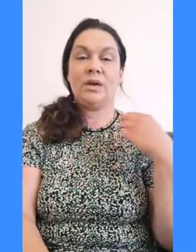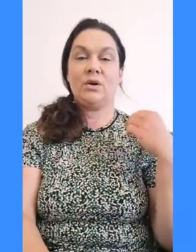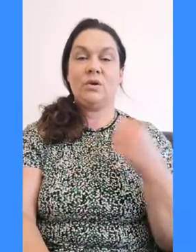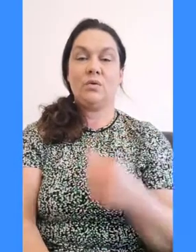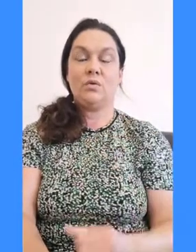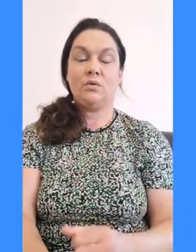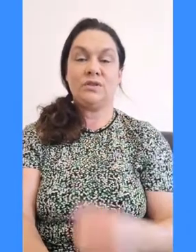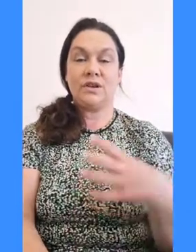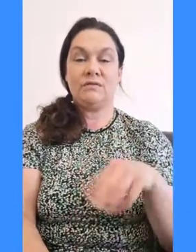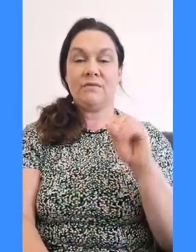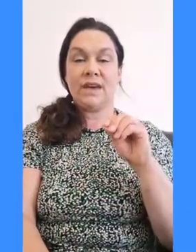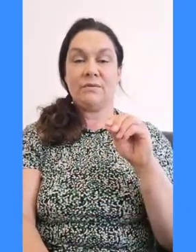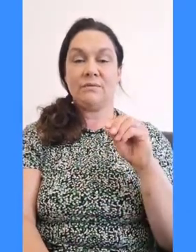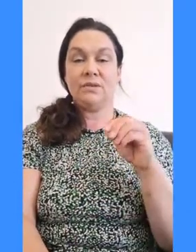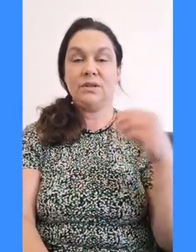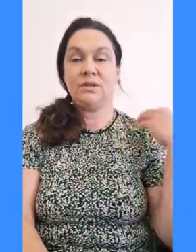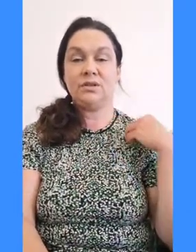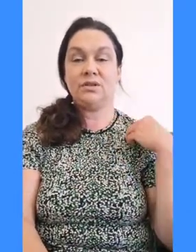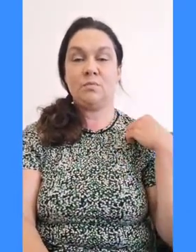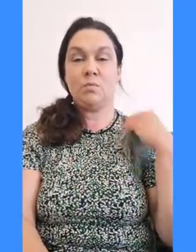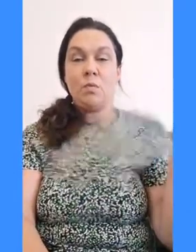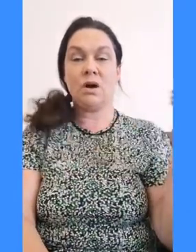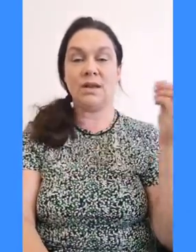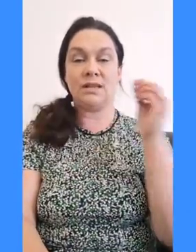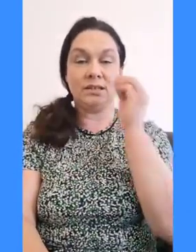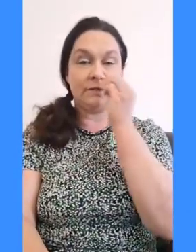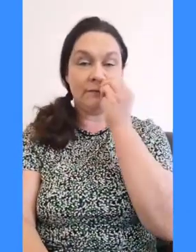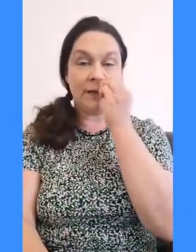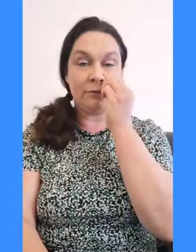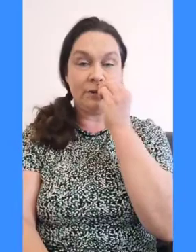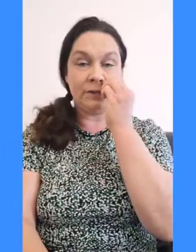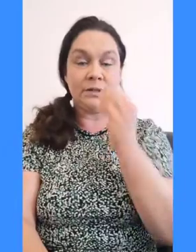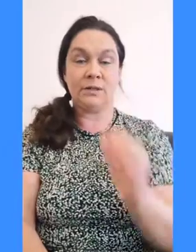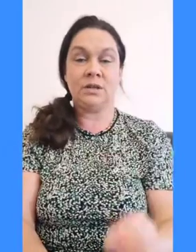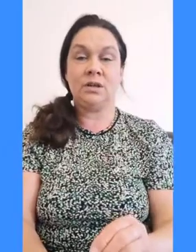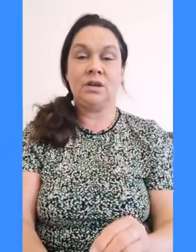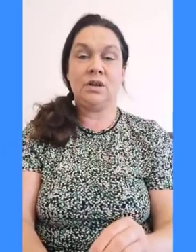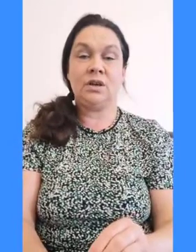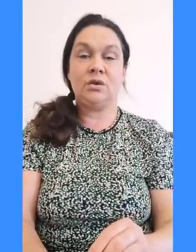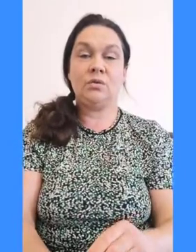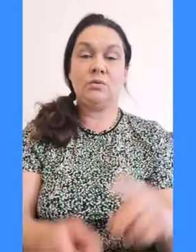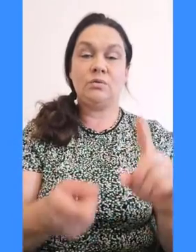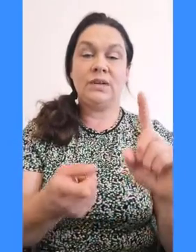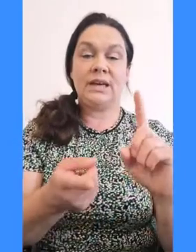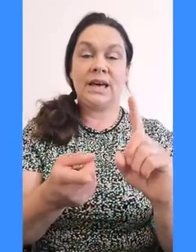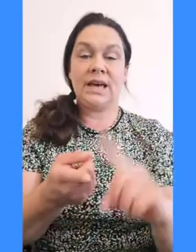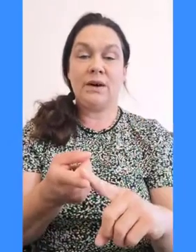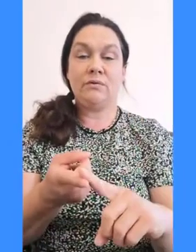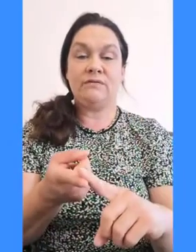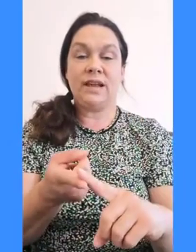We also found some white flowers called